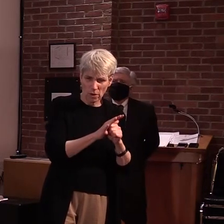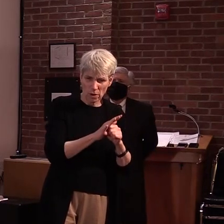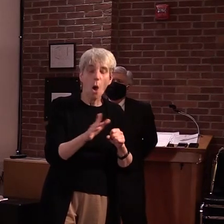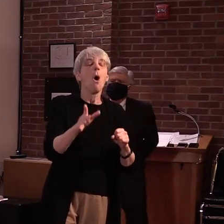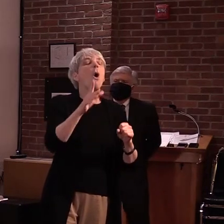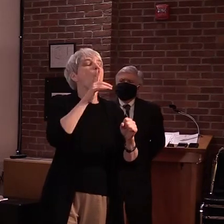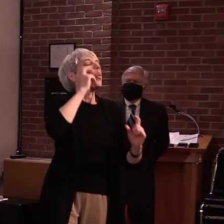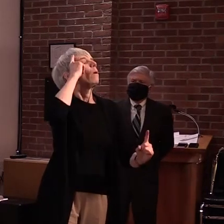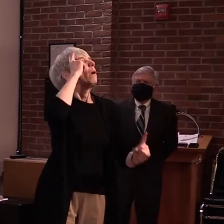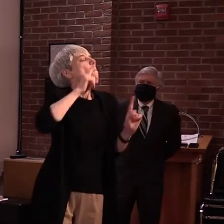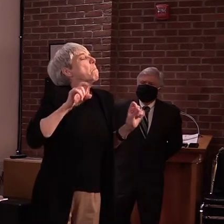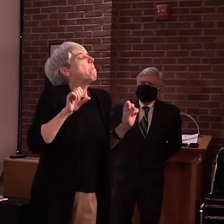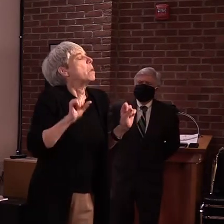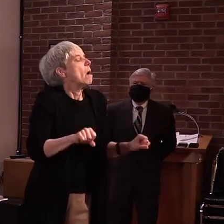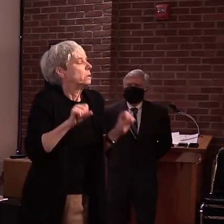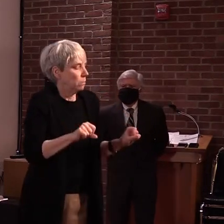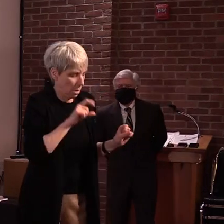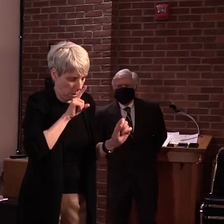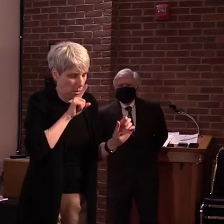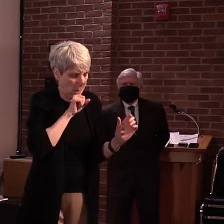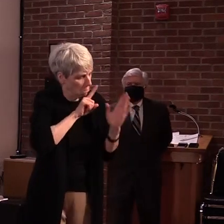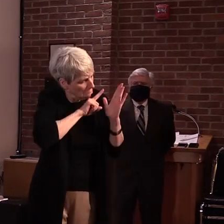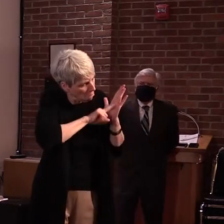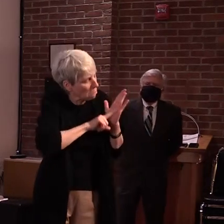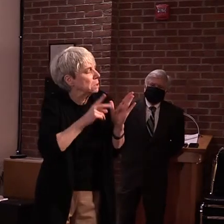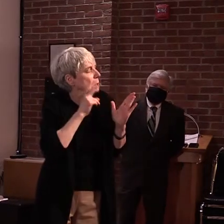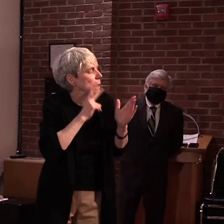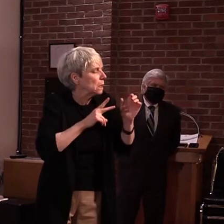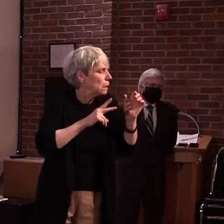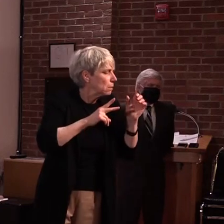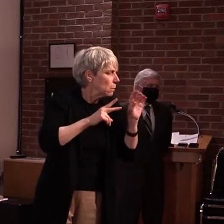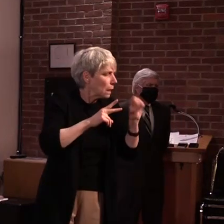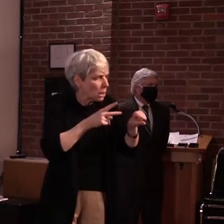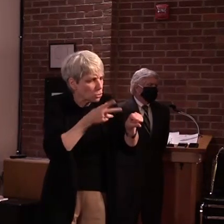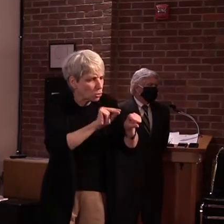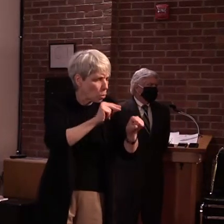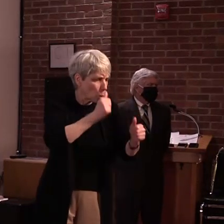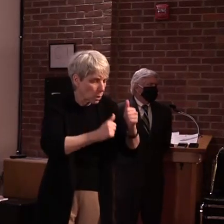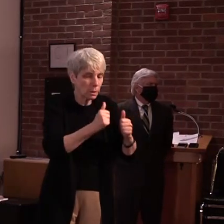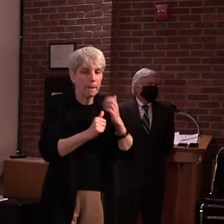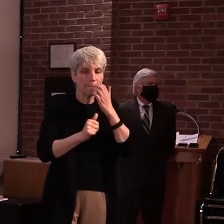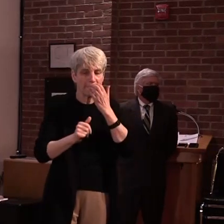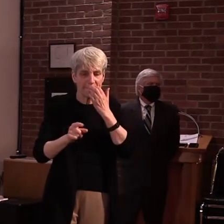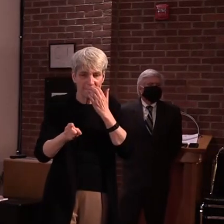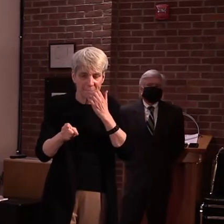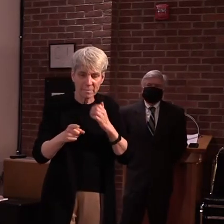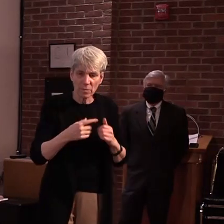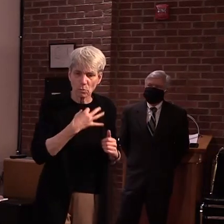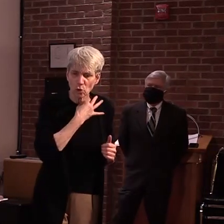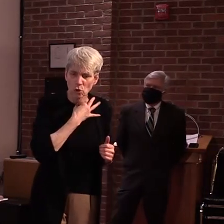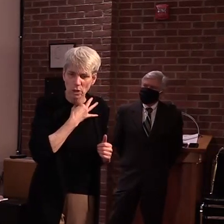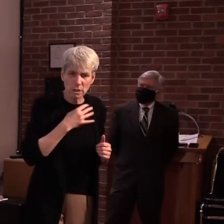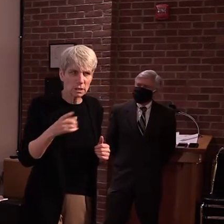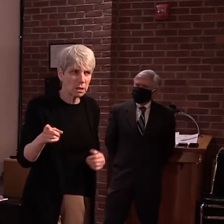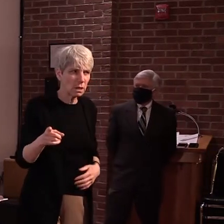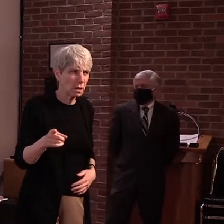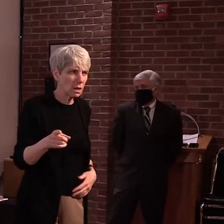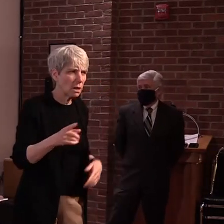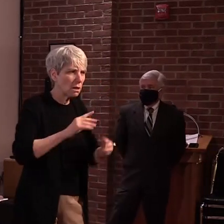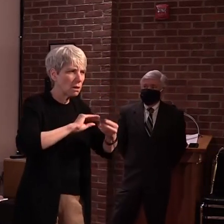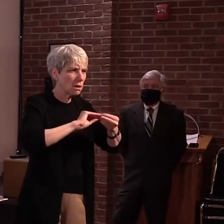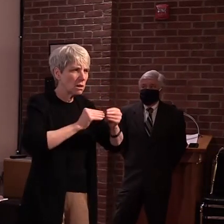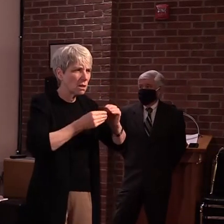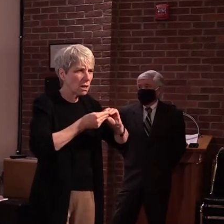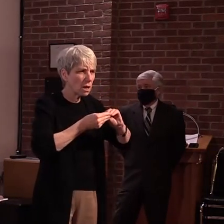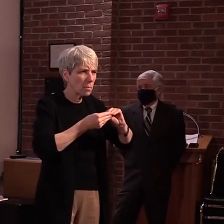Under investigation? Yeah, under investigation, right. It's kind of a consistent figure. I'm curious about it, especially since test